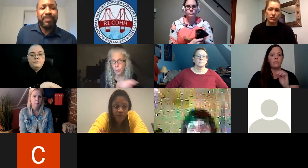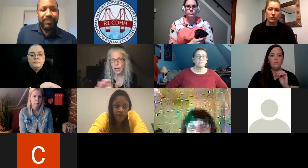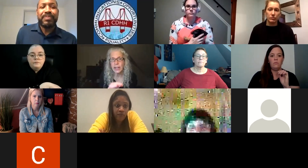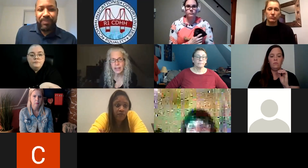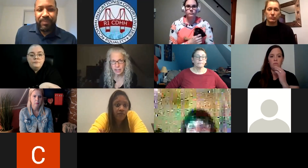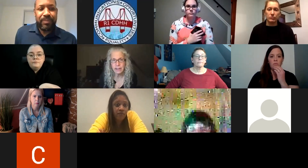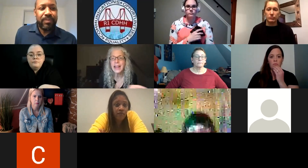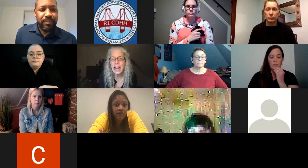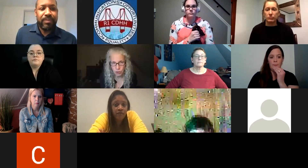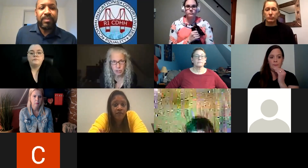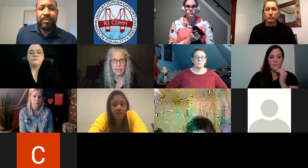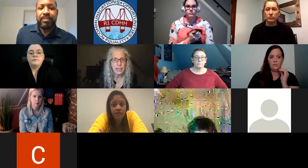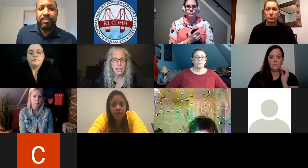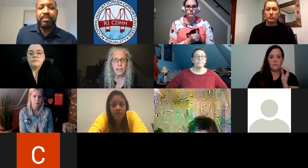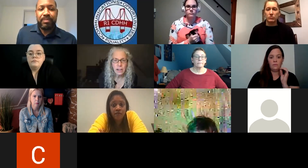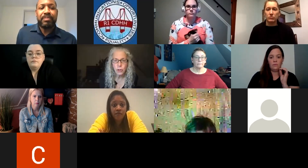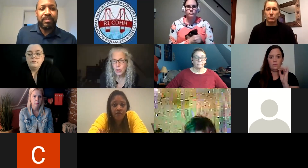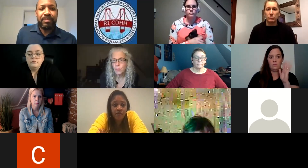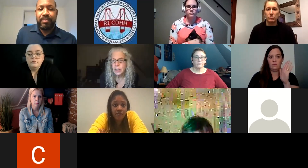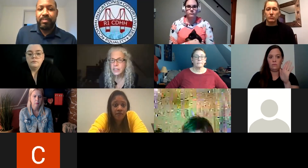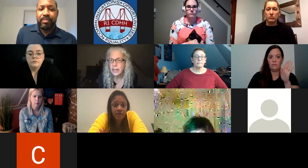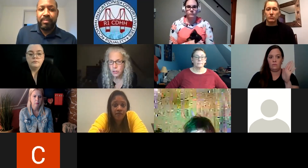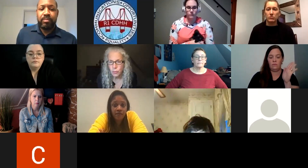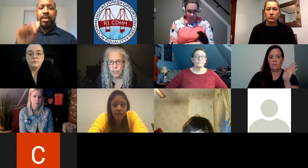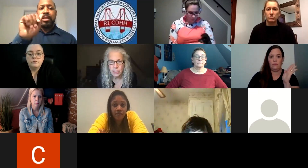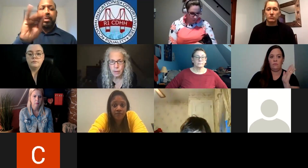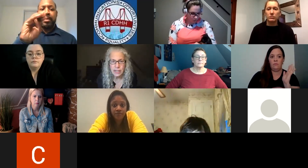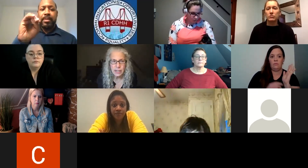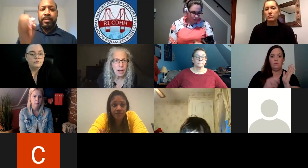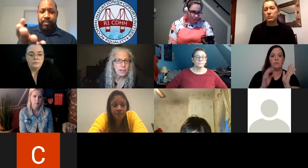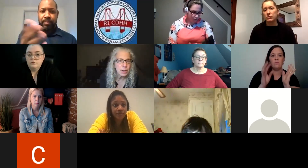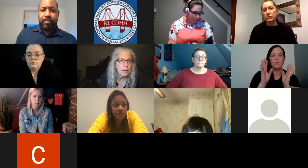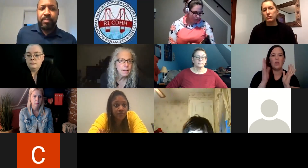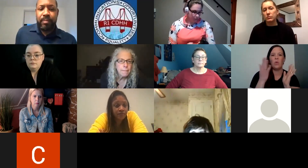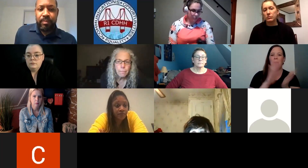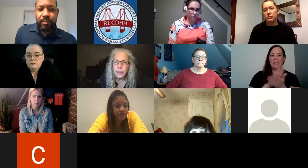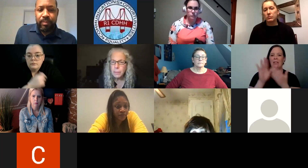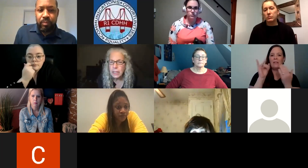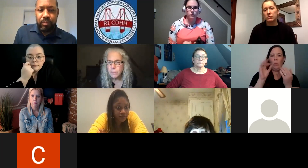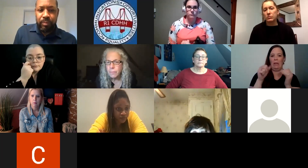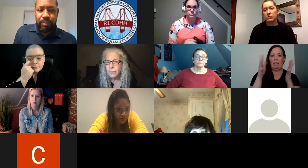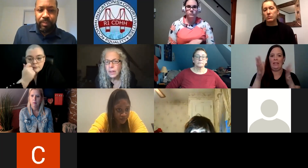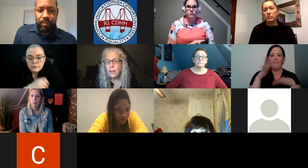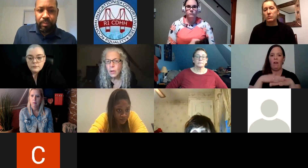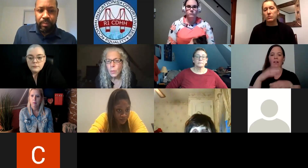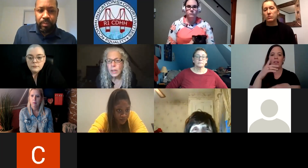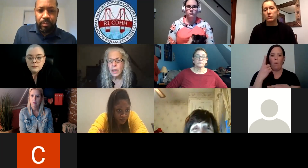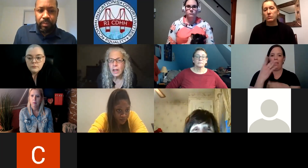want the layout to be using the real estate of the screen as best as possible. Amy? Well,